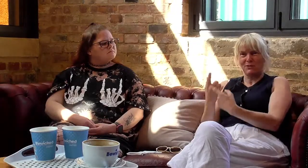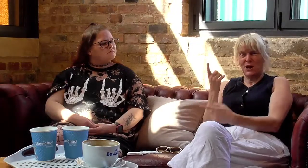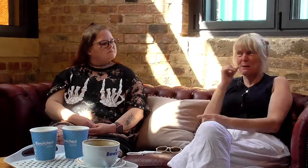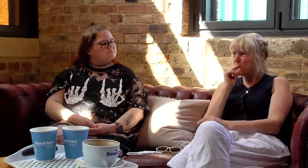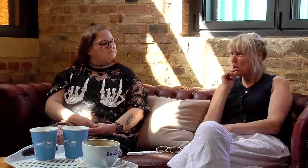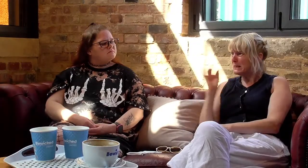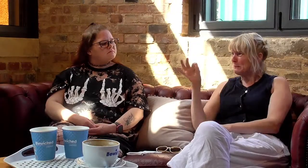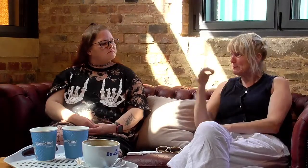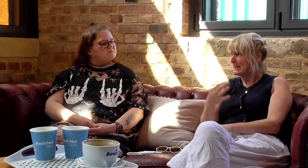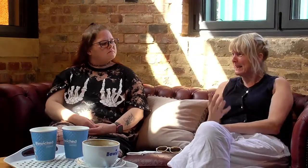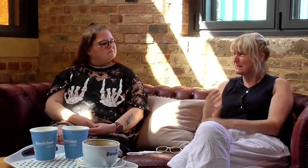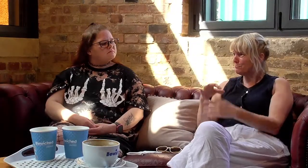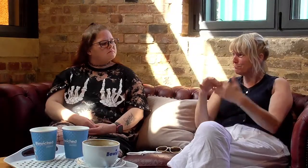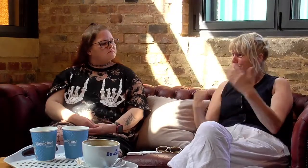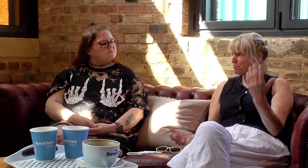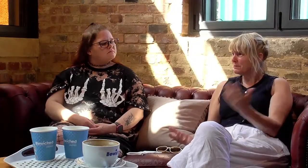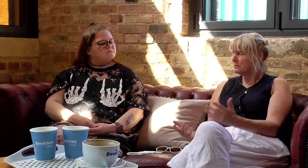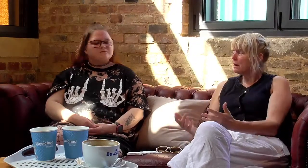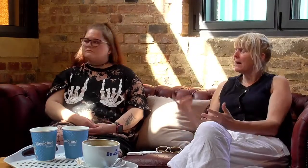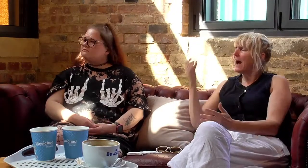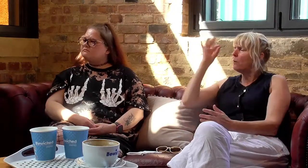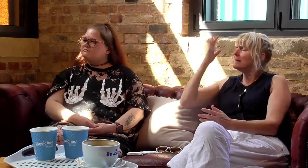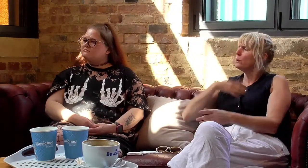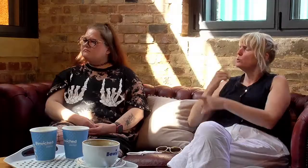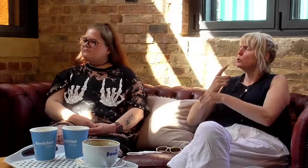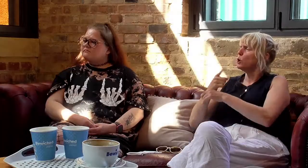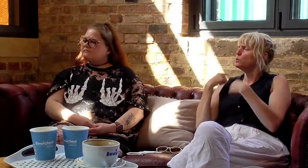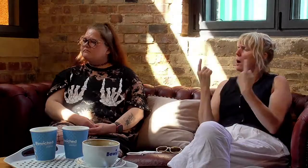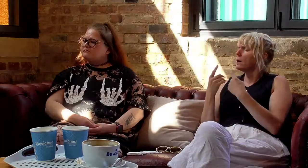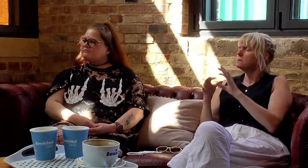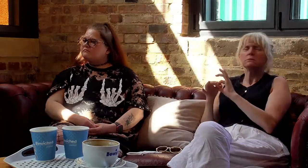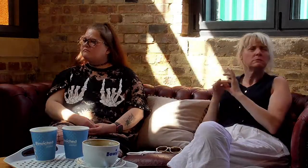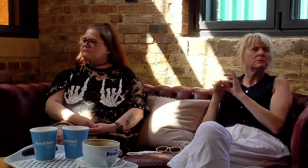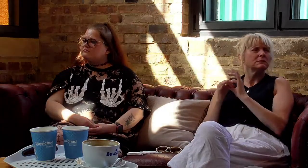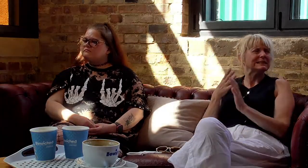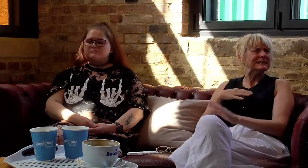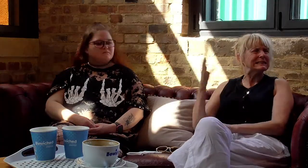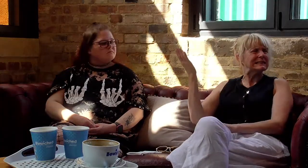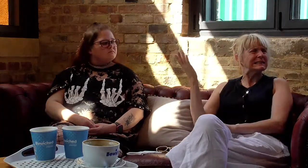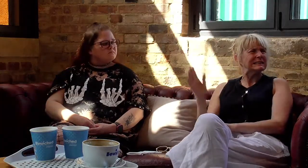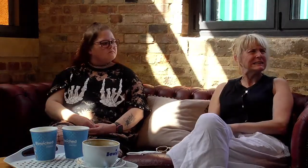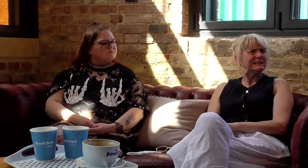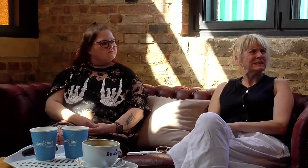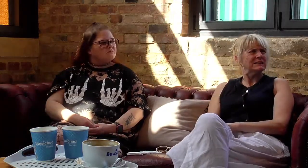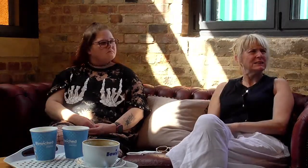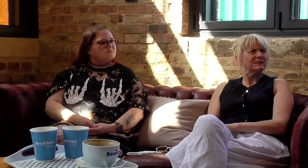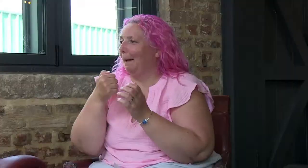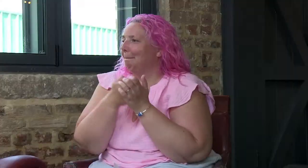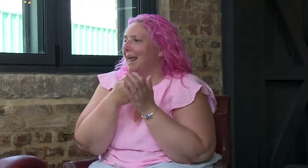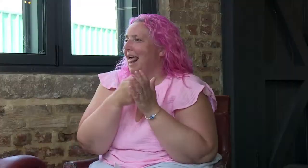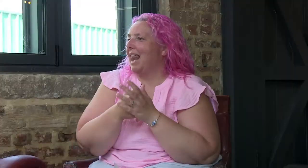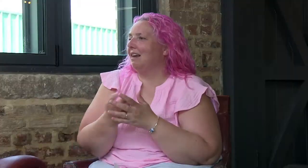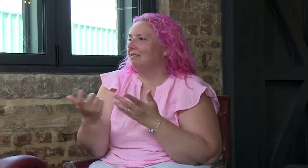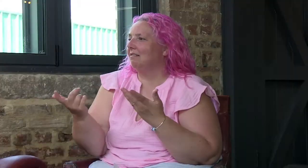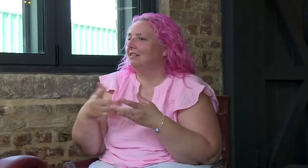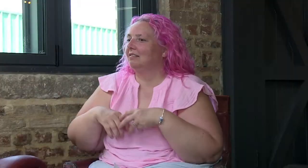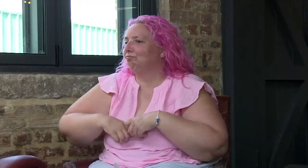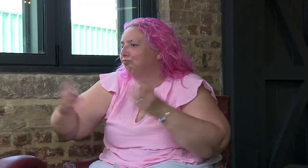area where there's should be clean streets, but the council could work with us and create really nice